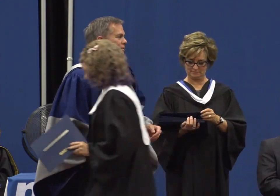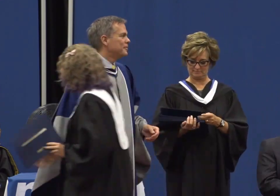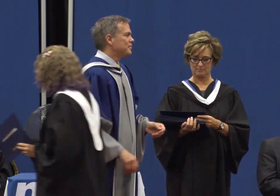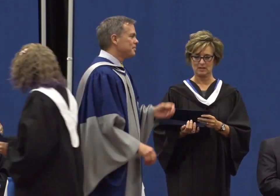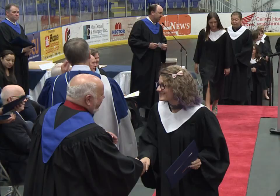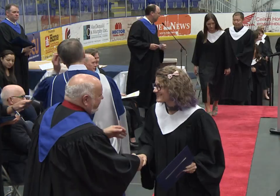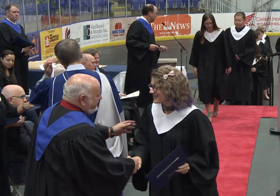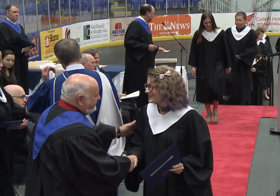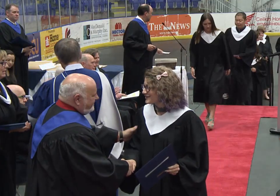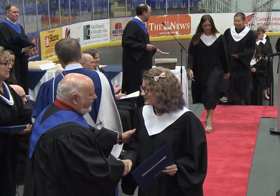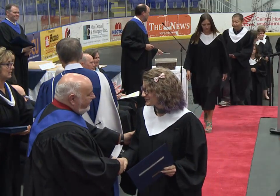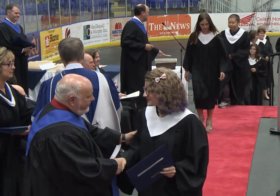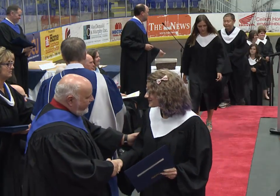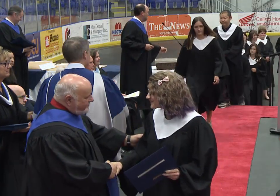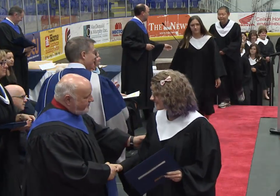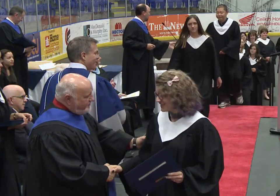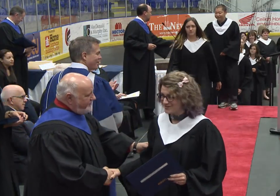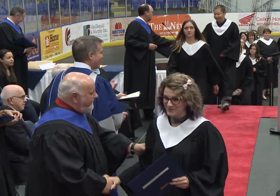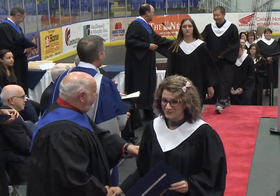Serenity Ross.